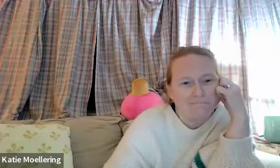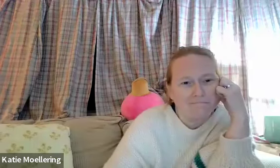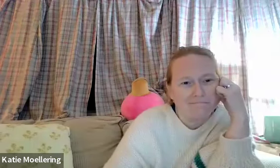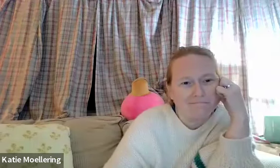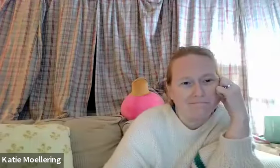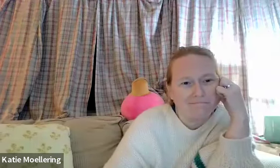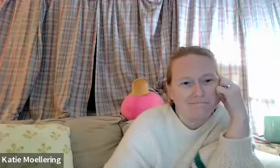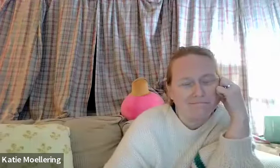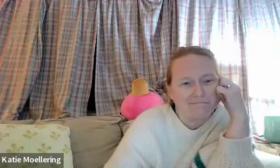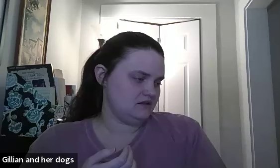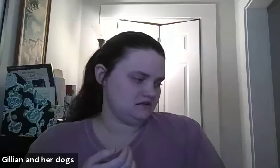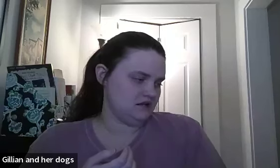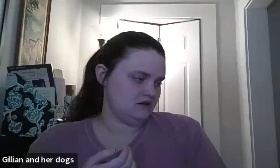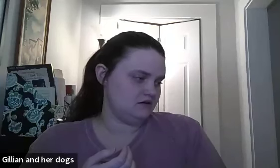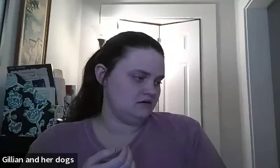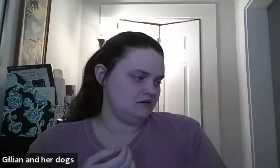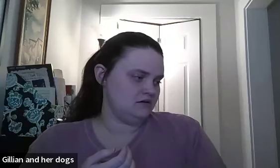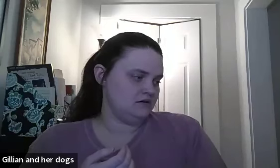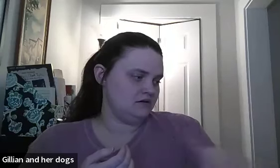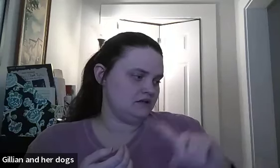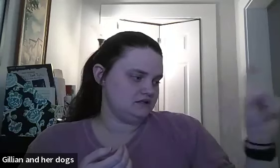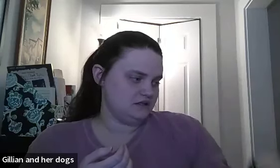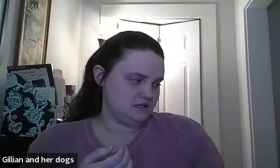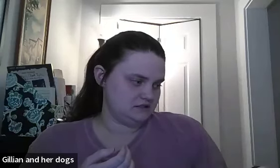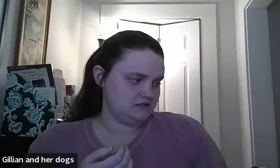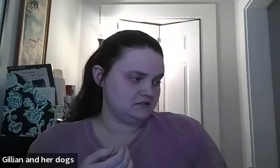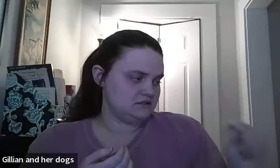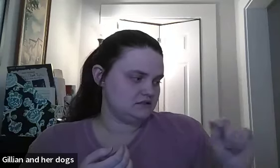Tuscaloosa, because that's Talladega, that's Texas.